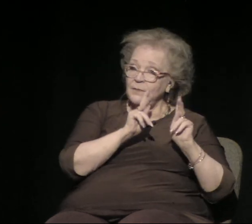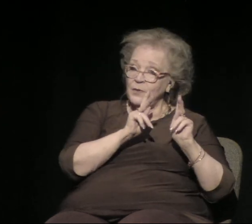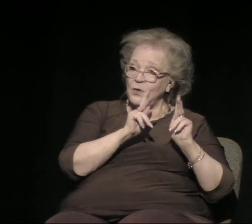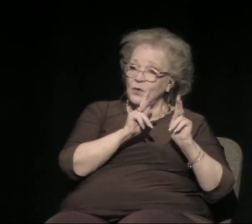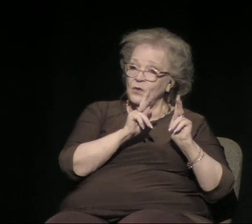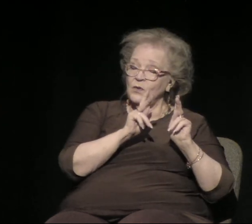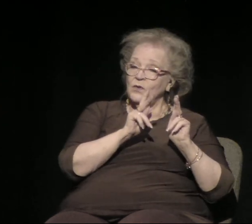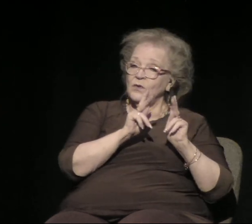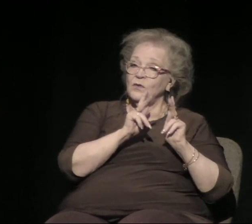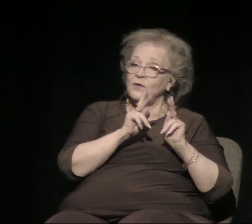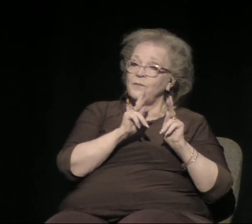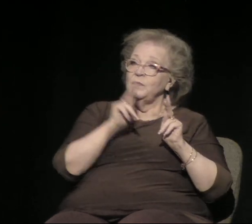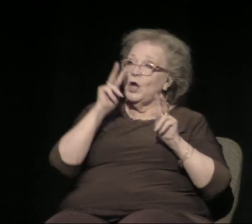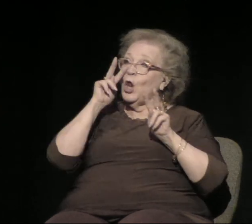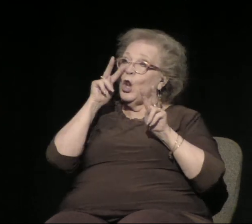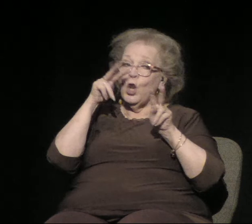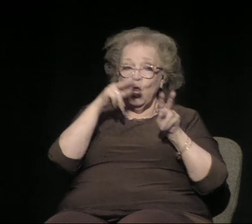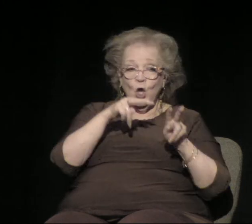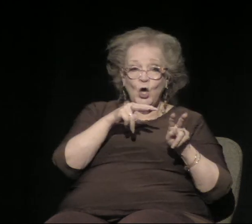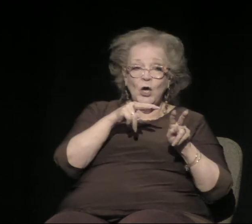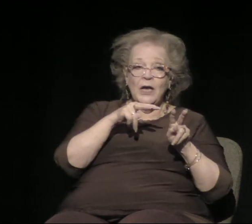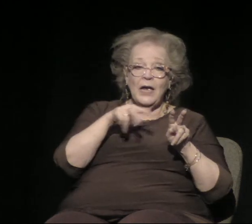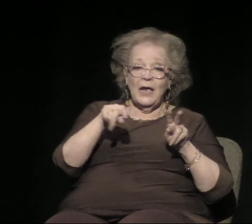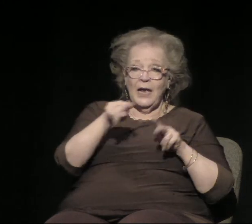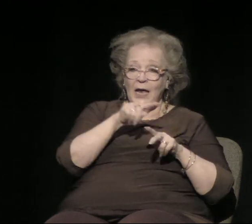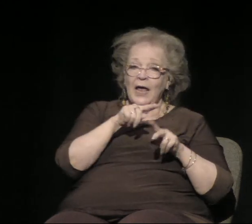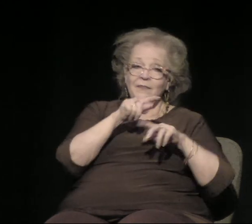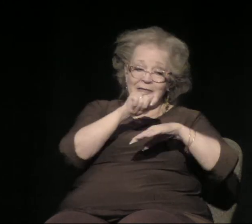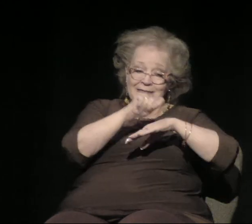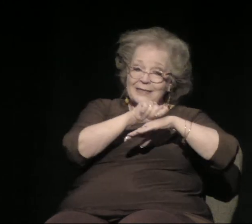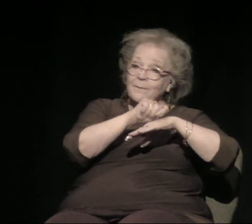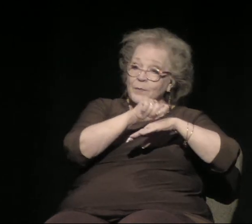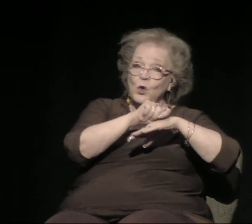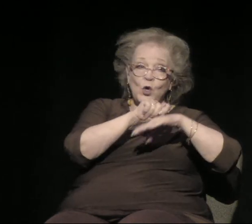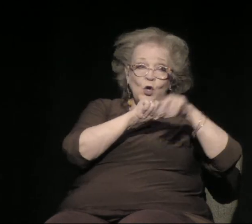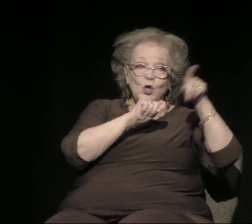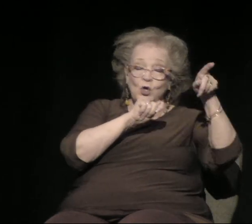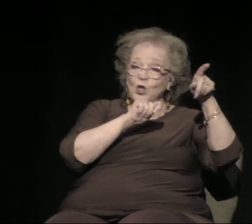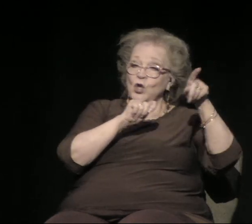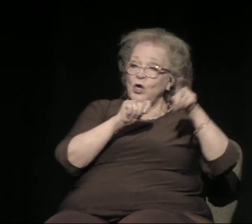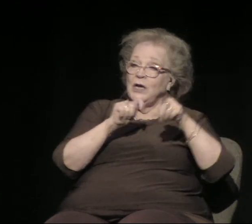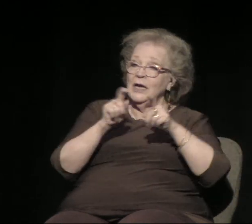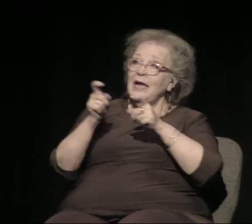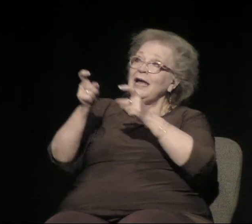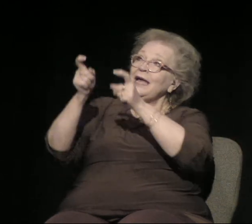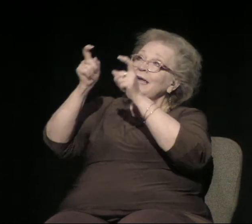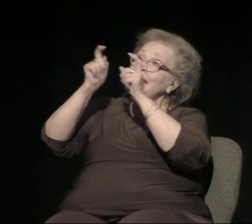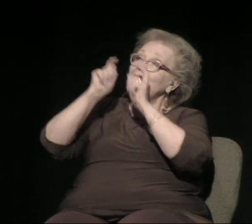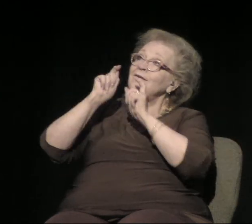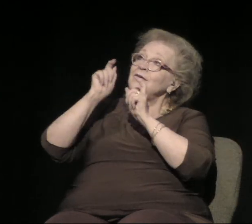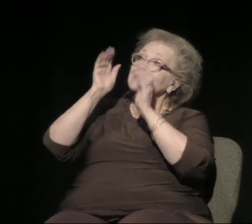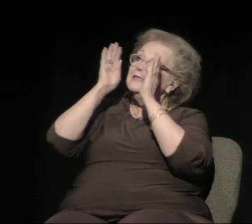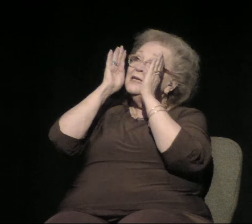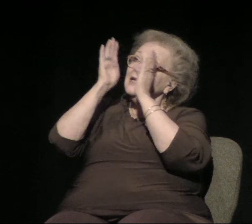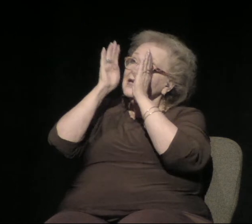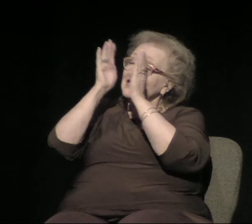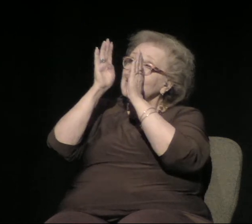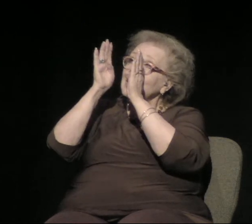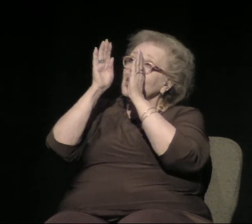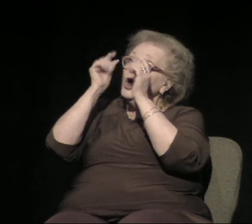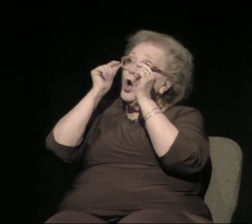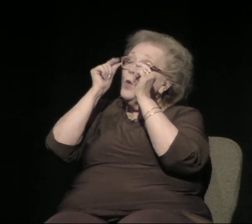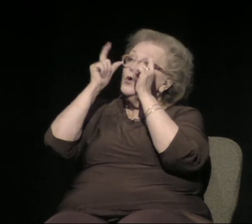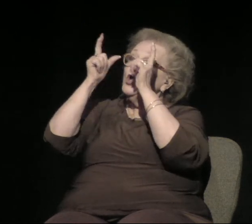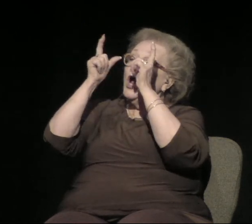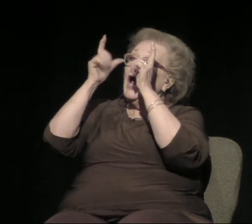sake, Lord, look with favor on your desolate sanctuary. He's talking about the temple in Jerusalem. Give ear, our God, and hear. Open your